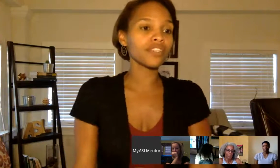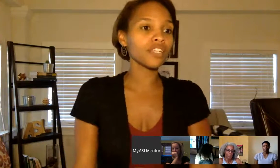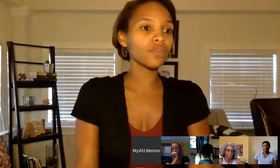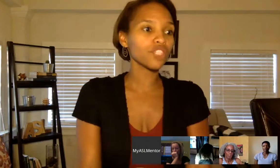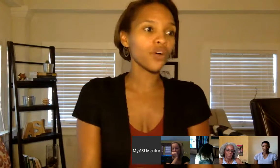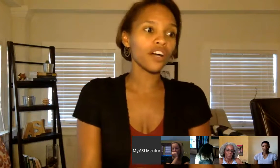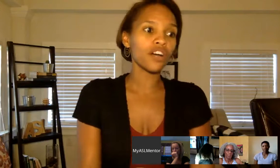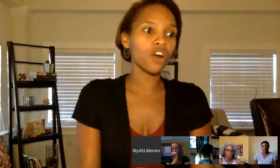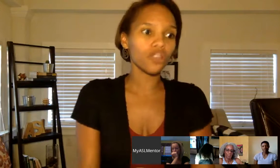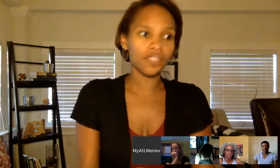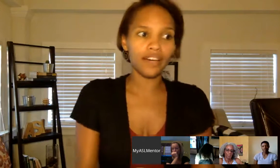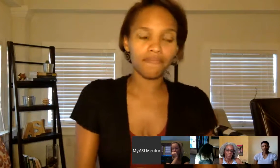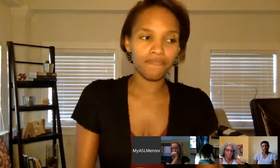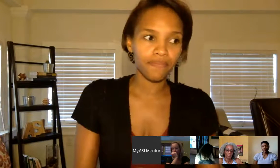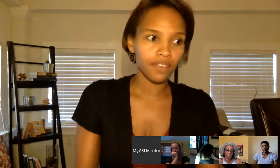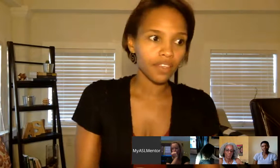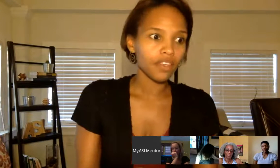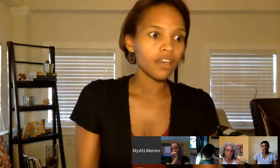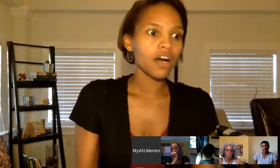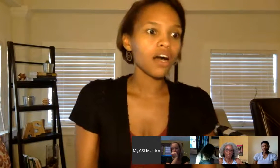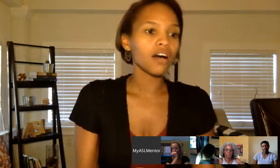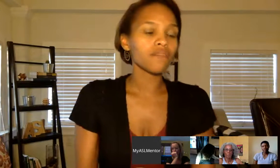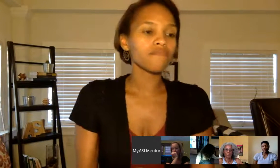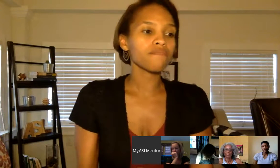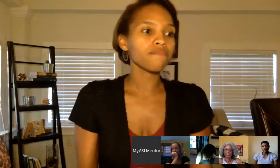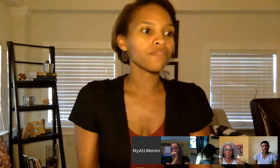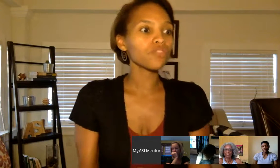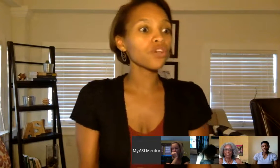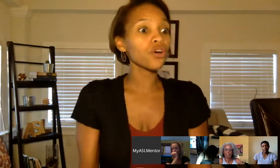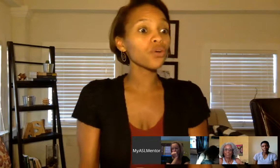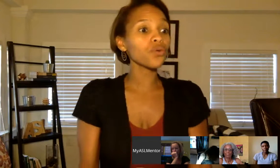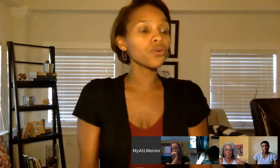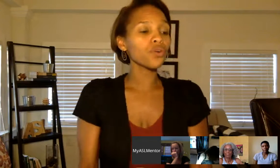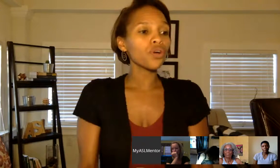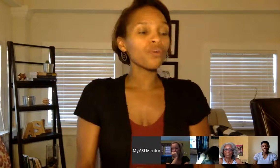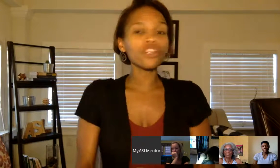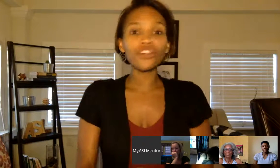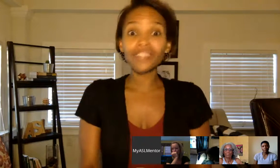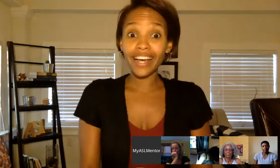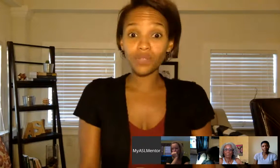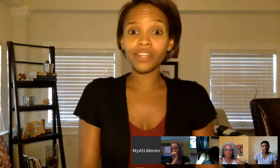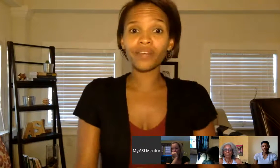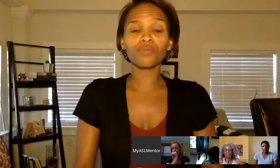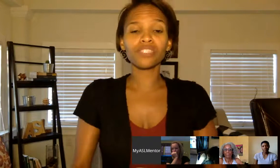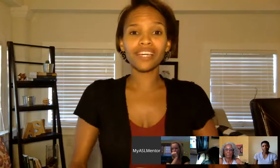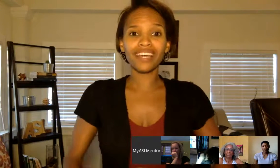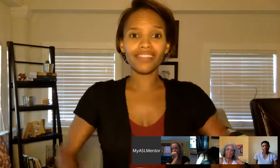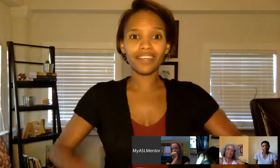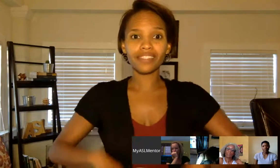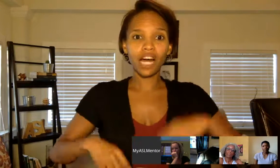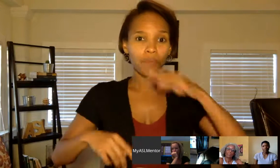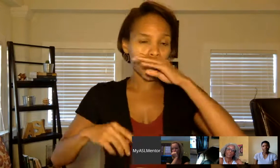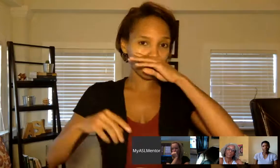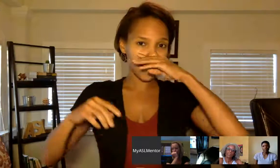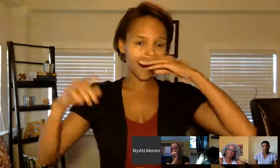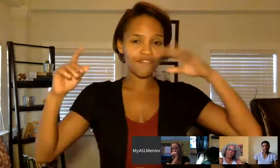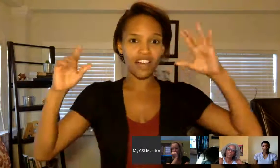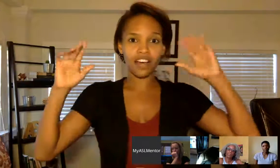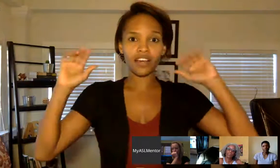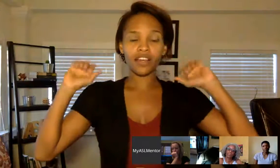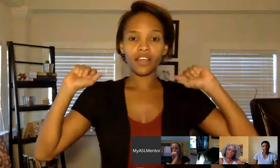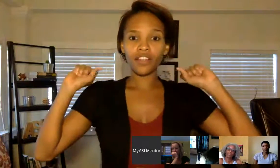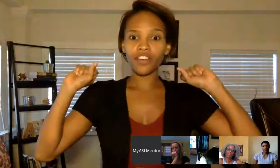can see what's going on all the time. So we learned last week that when we're setting things up, we have to